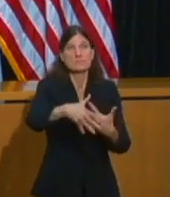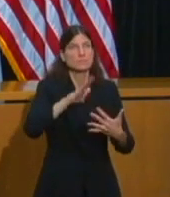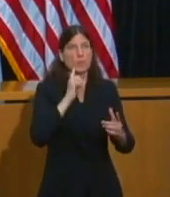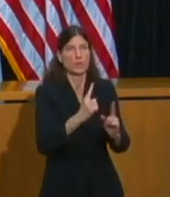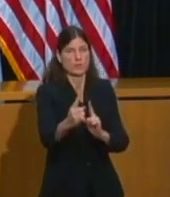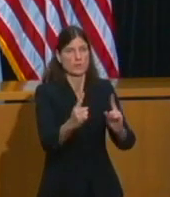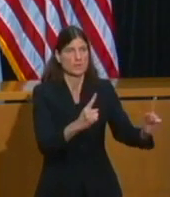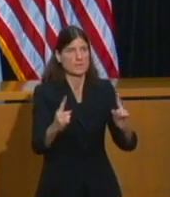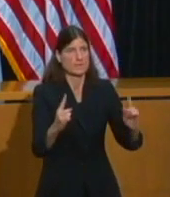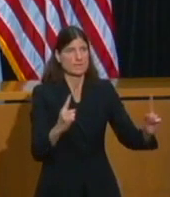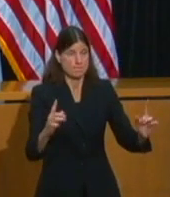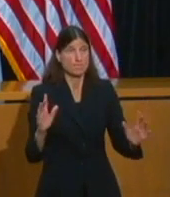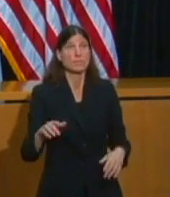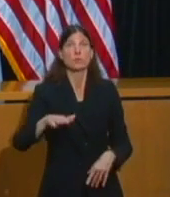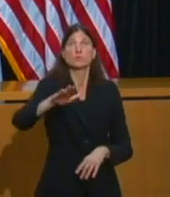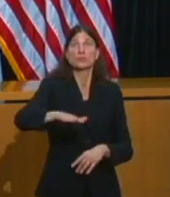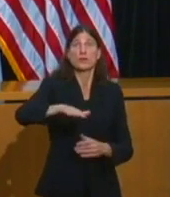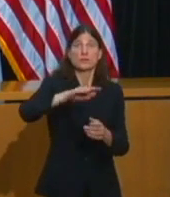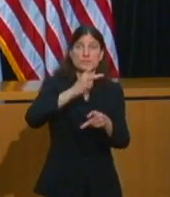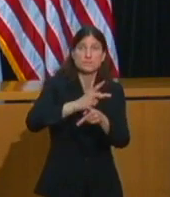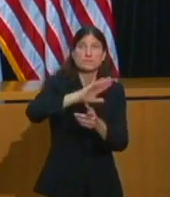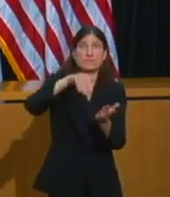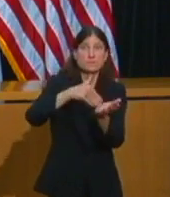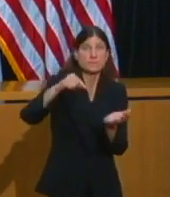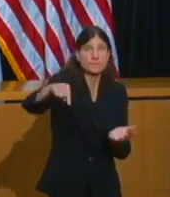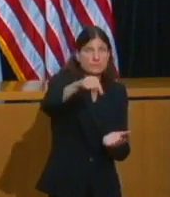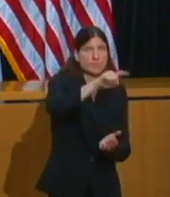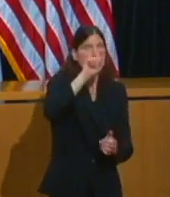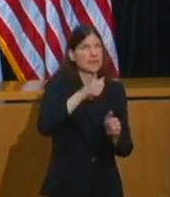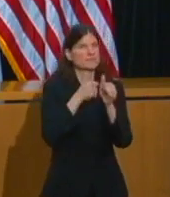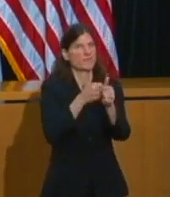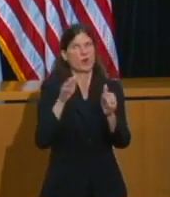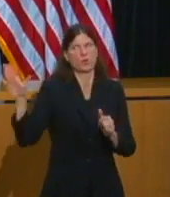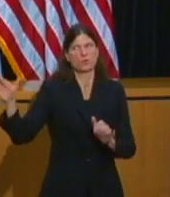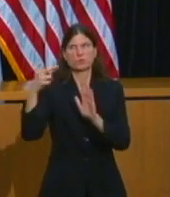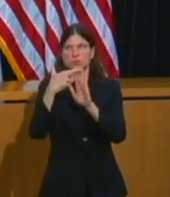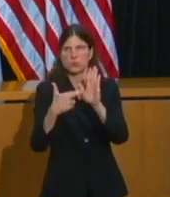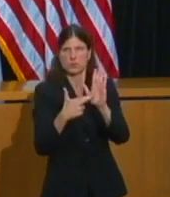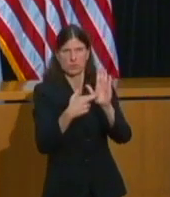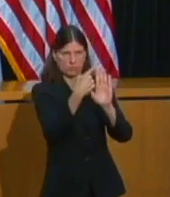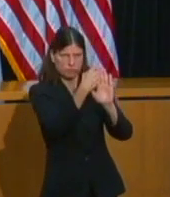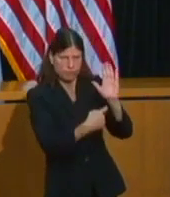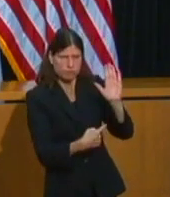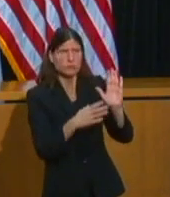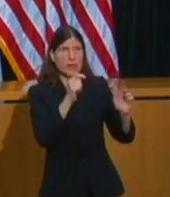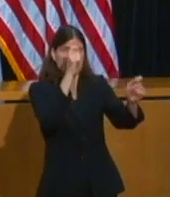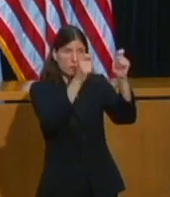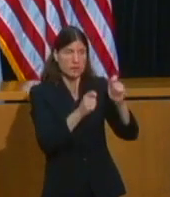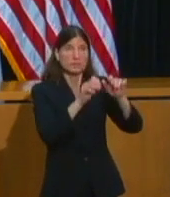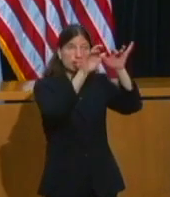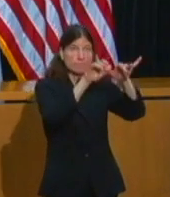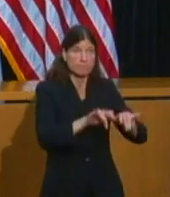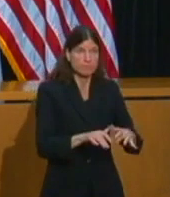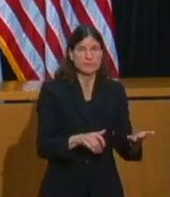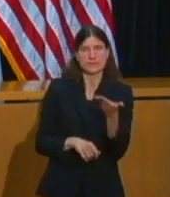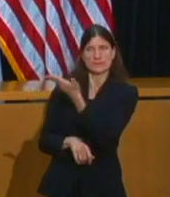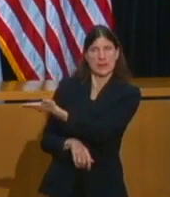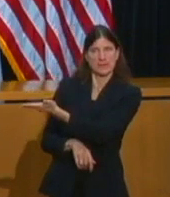to ensure that they are prepared to meet these requirements and to ensure they have protocols that can help keep families and staff